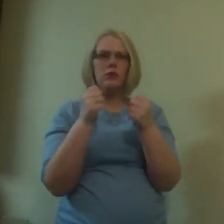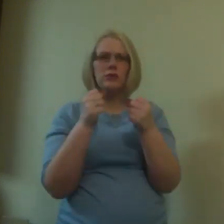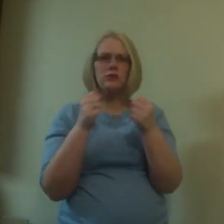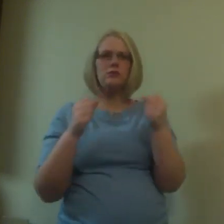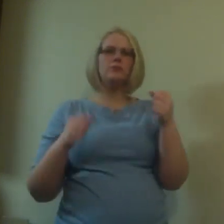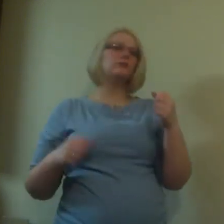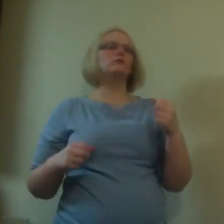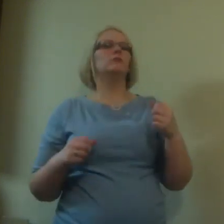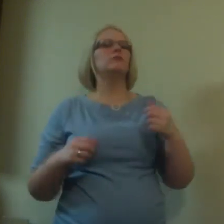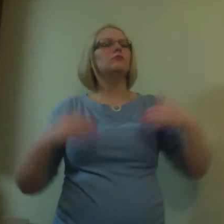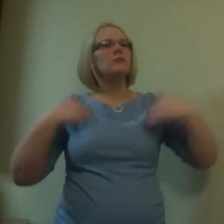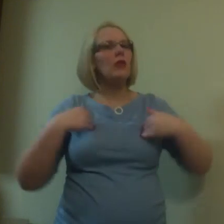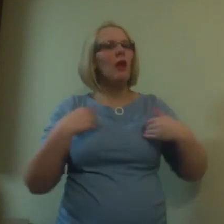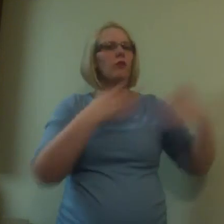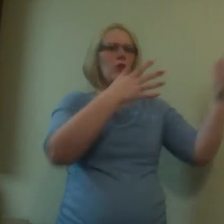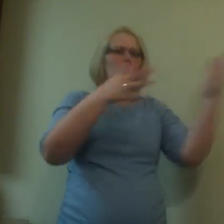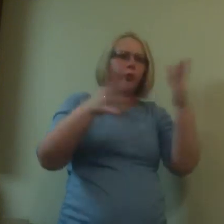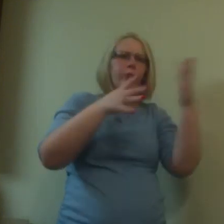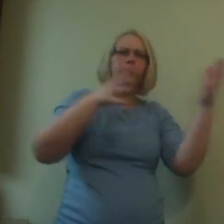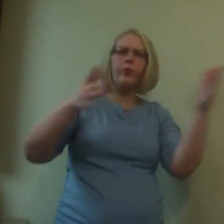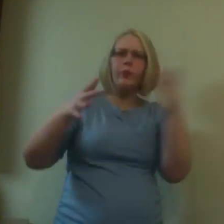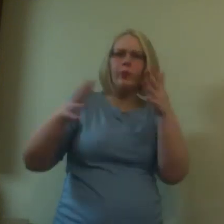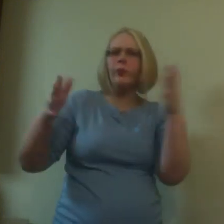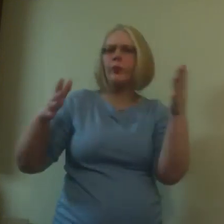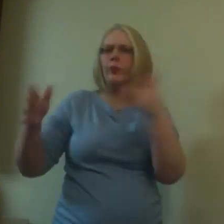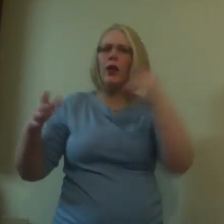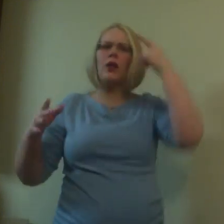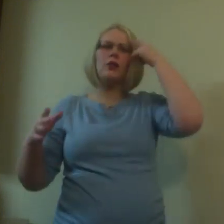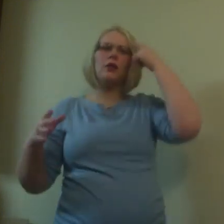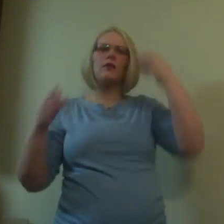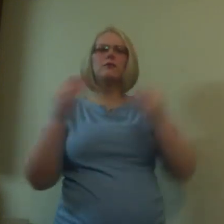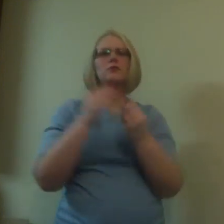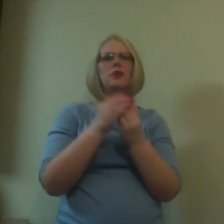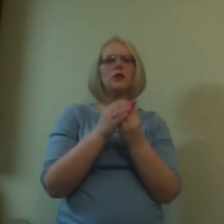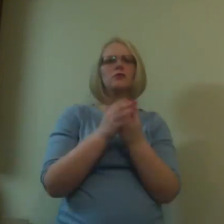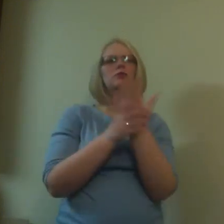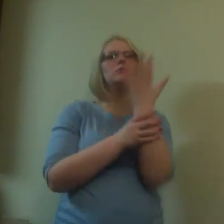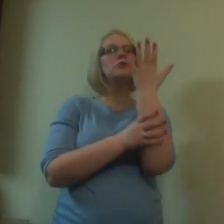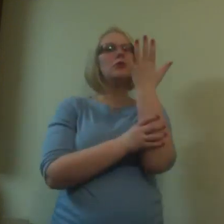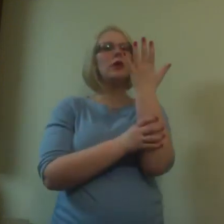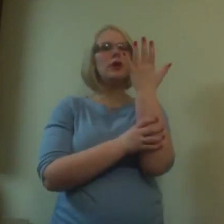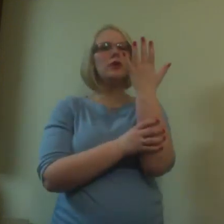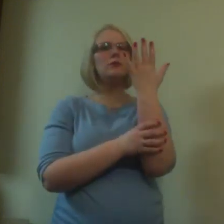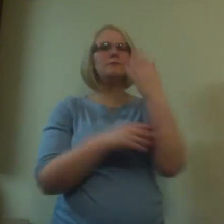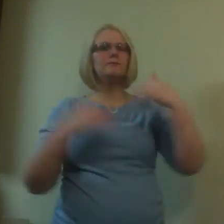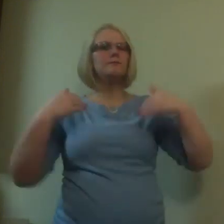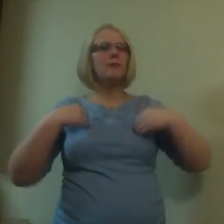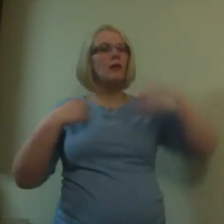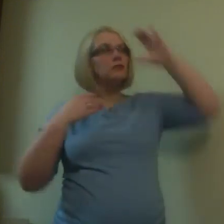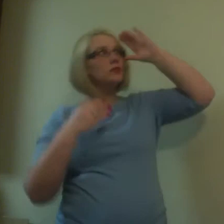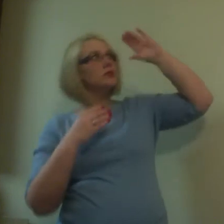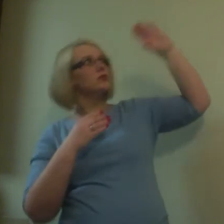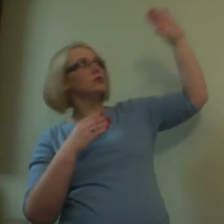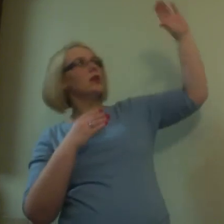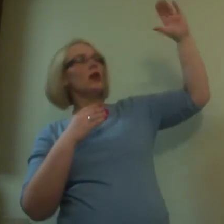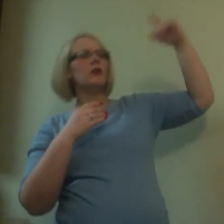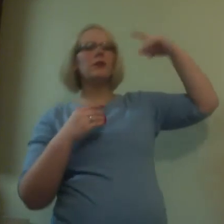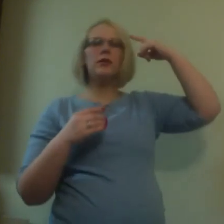summer. And when we have, let's see, how can we describe our last season? We have sunny days, we